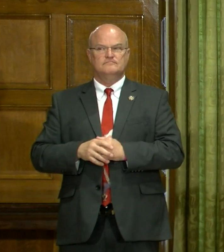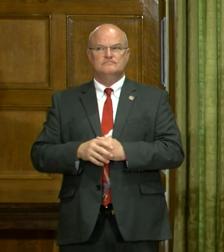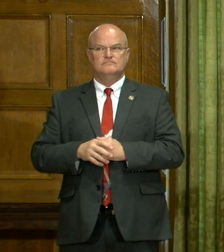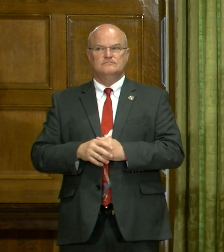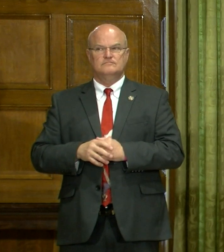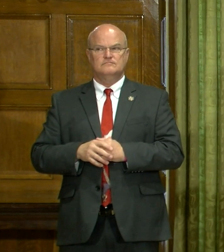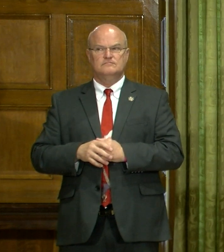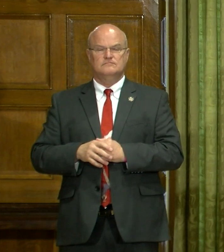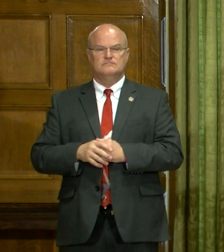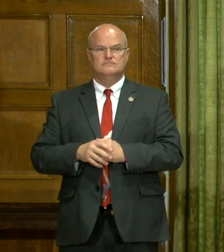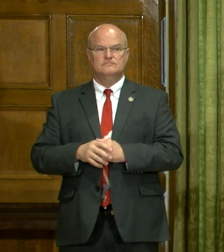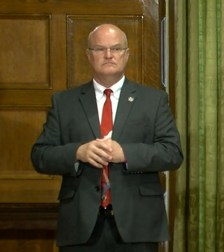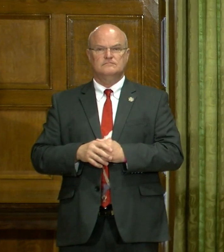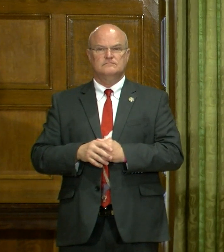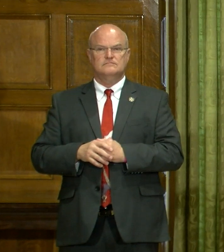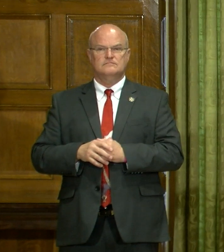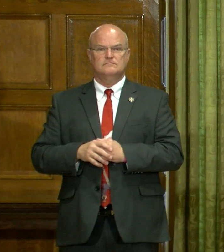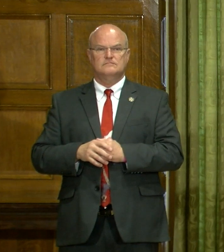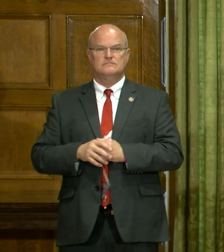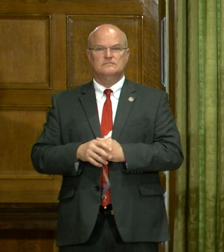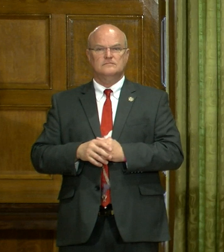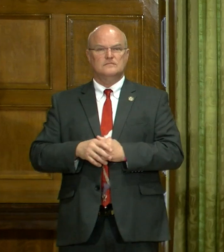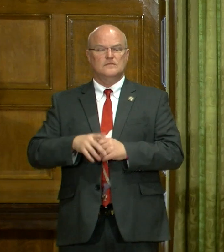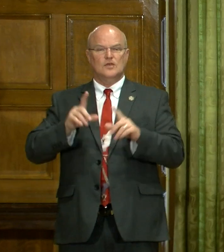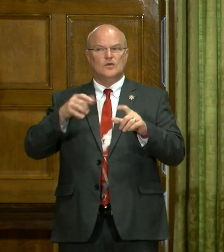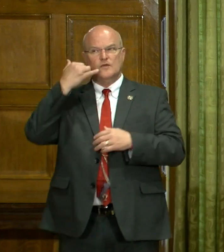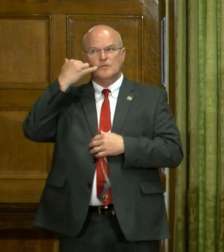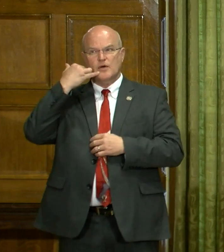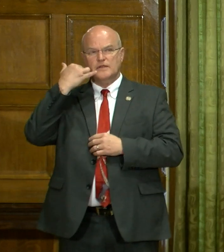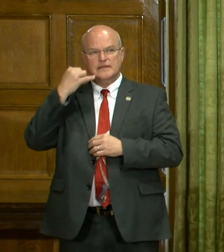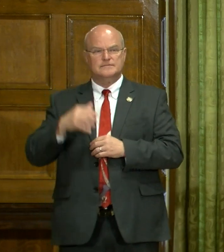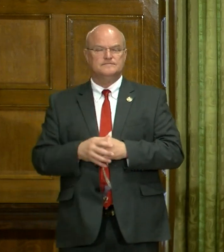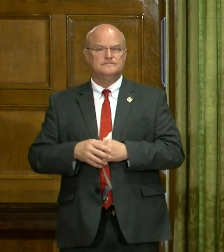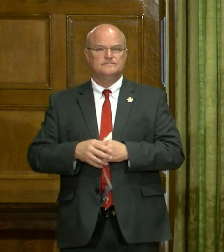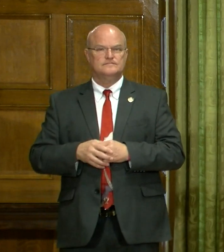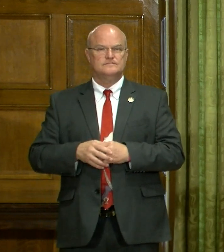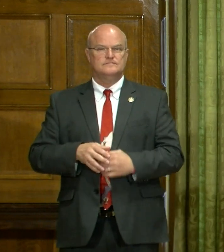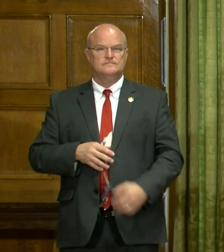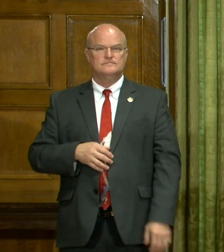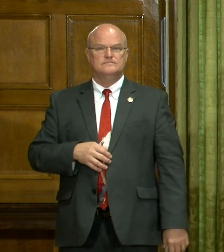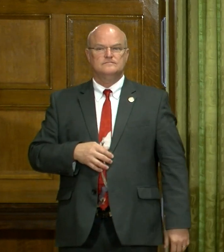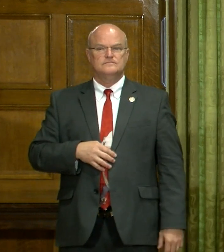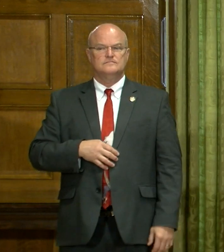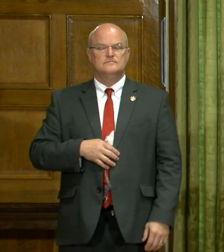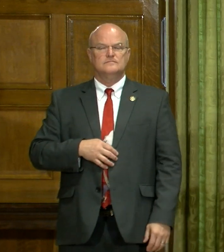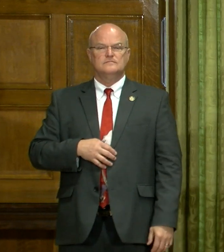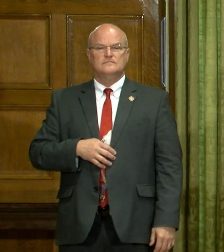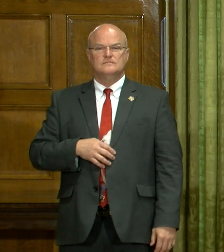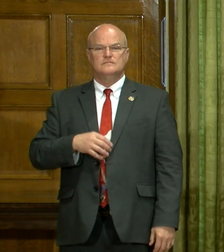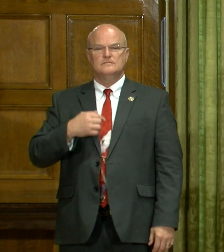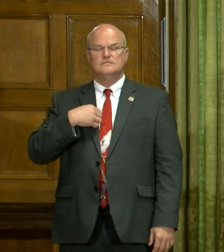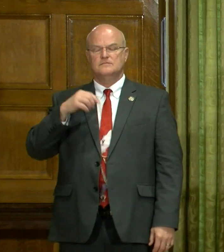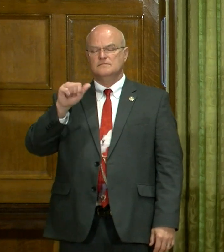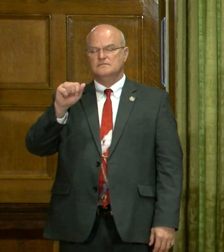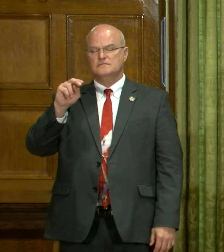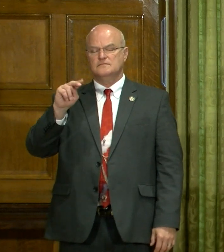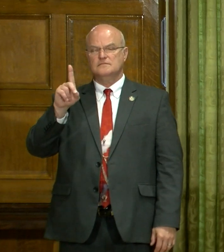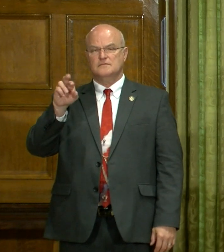Is there a question remotely? Hey, Governor, this is Andrew